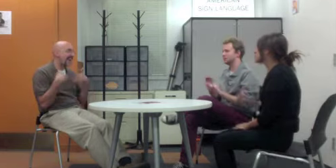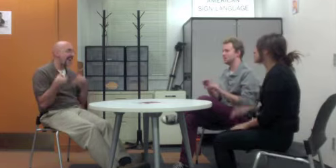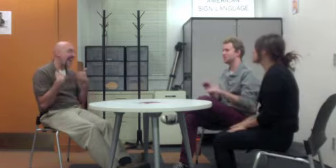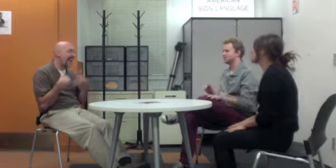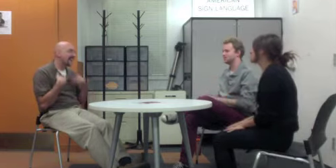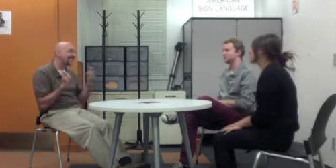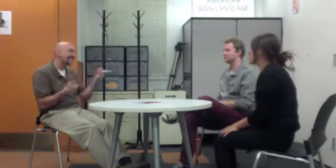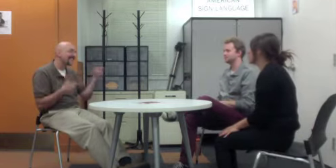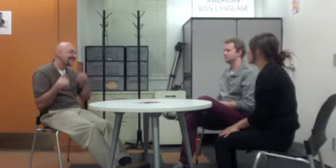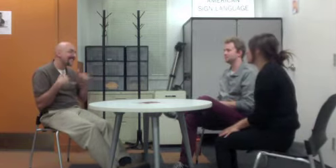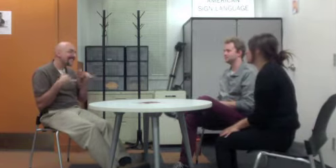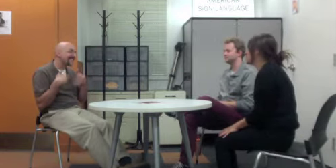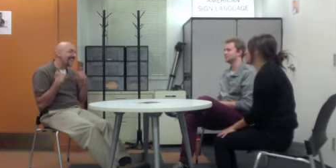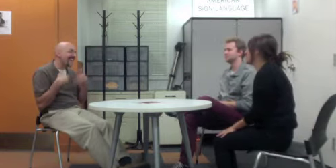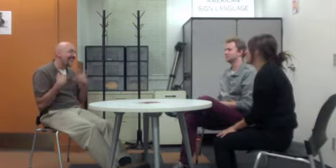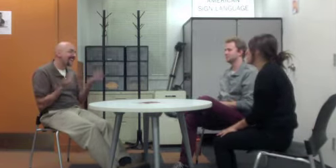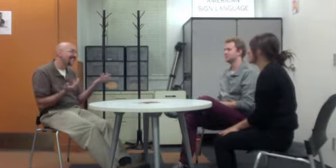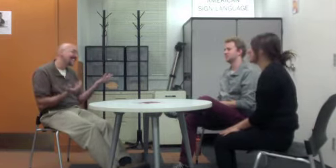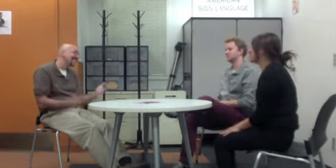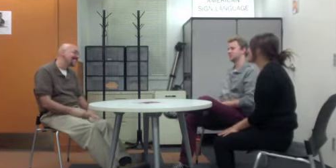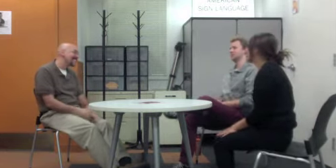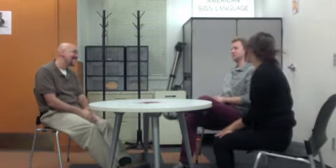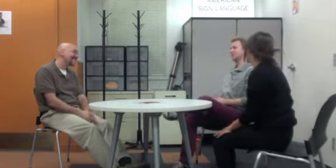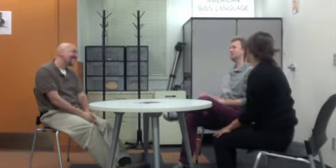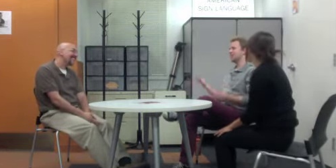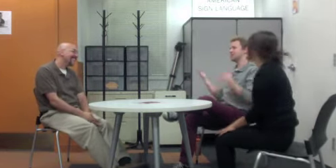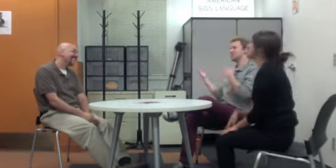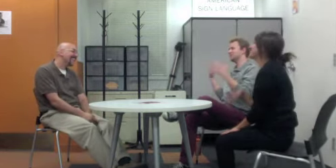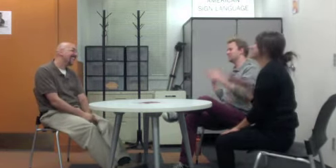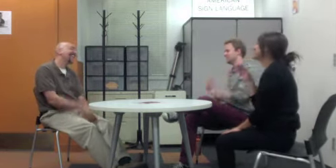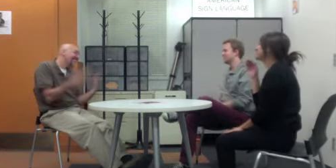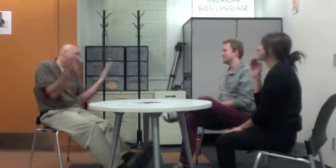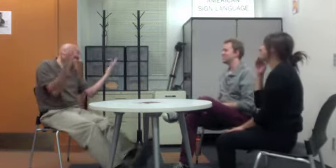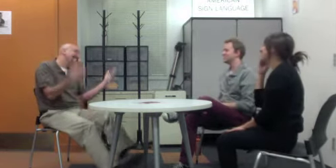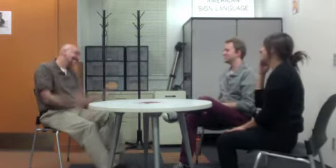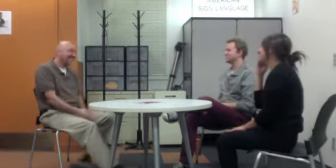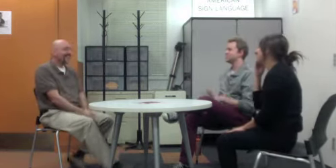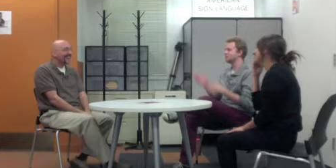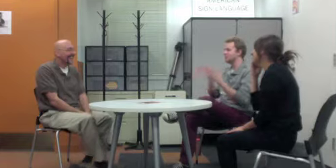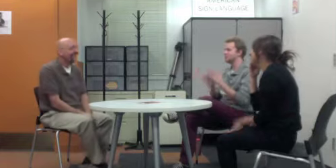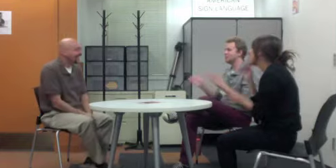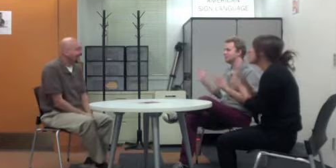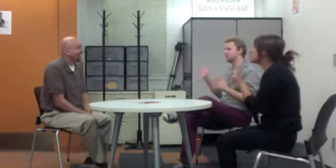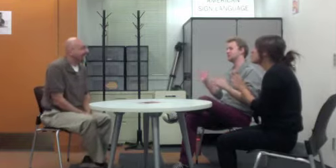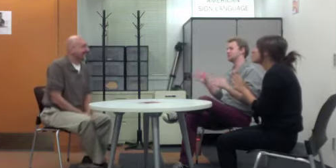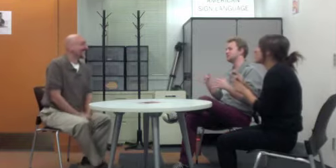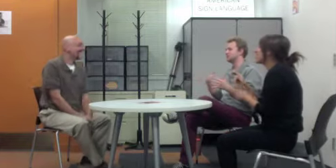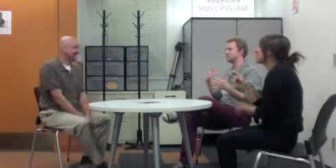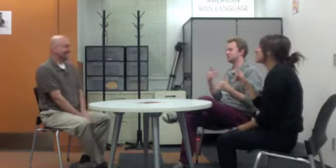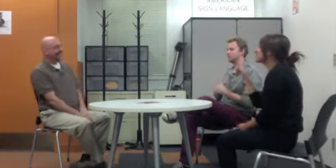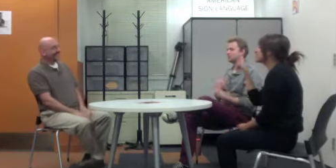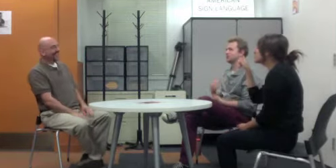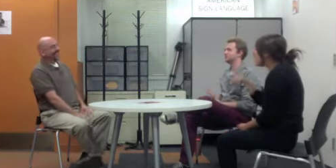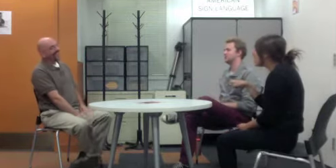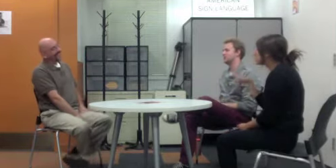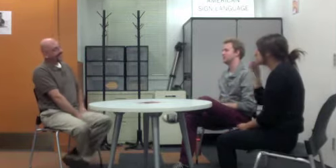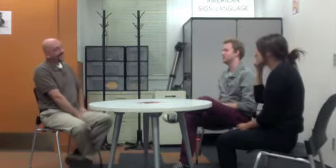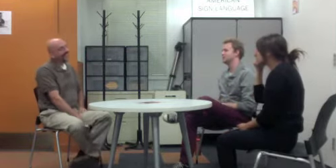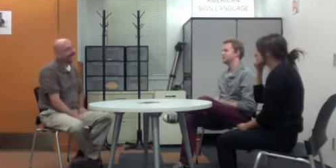jobs. Yeah, you're very young. You're still young. Yeah, I know, but I mean, you have to think about things because I remember like different jobs I've had, like being